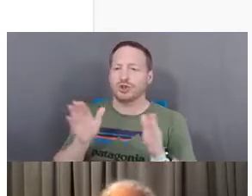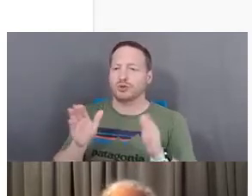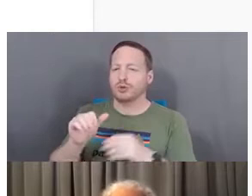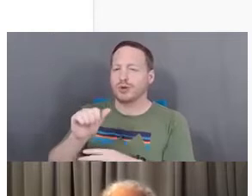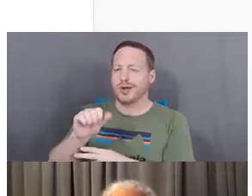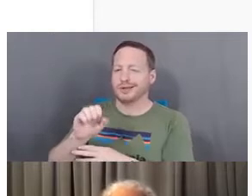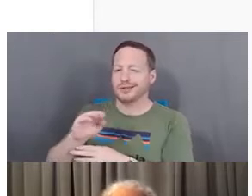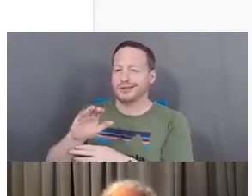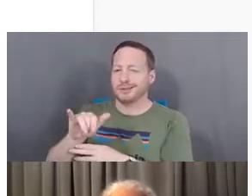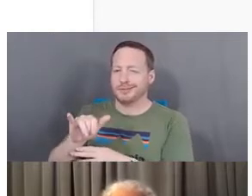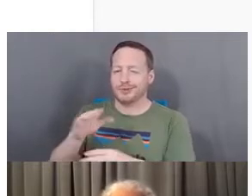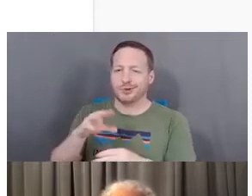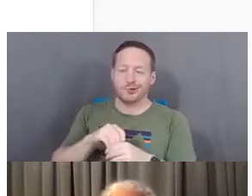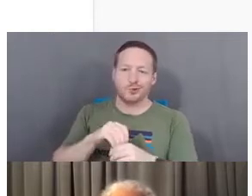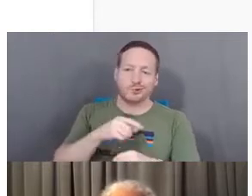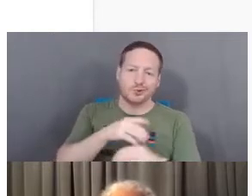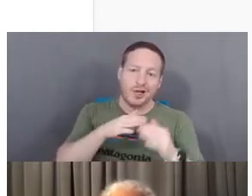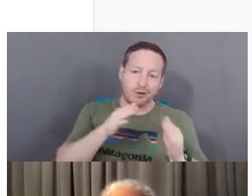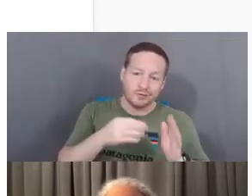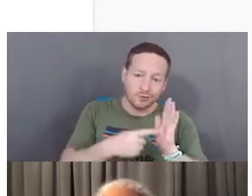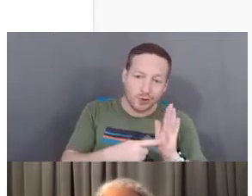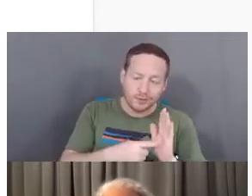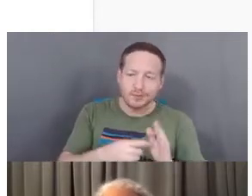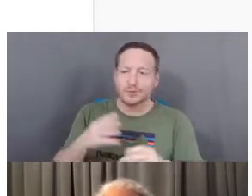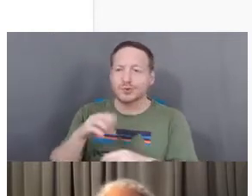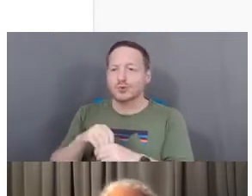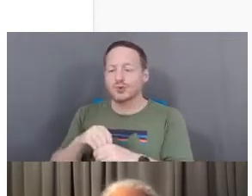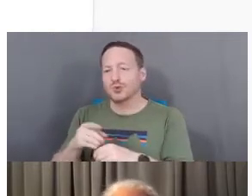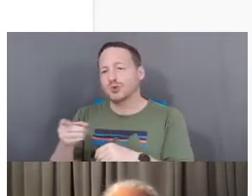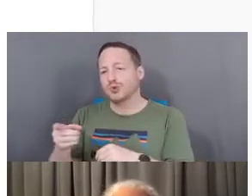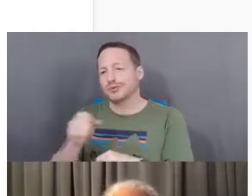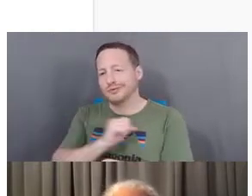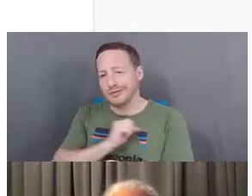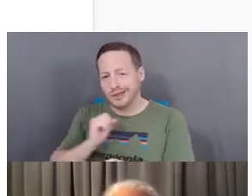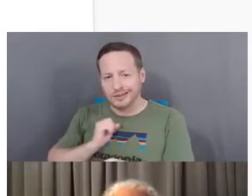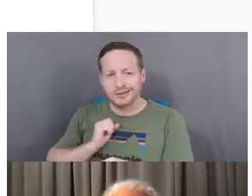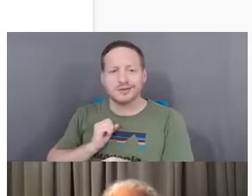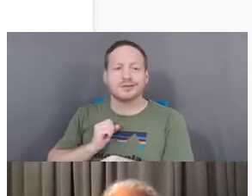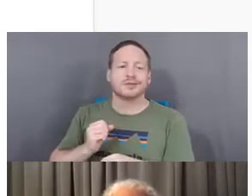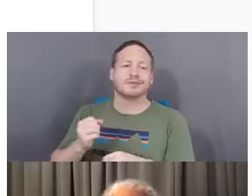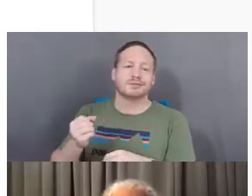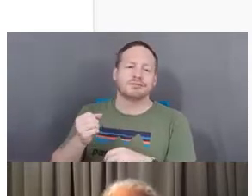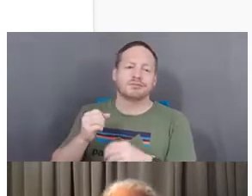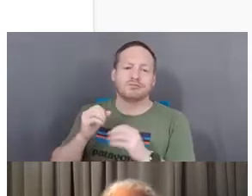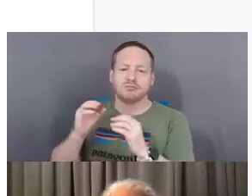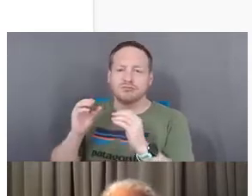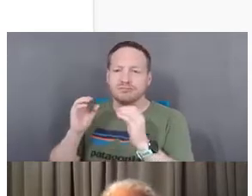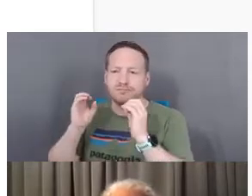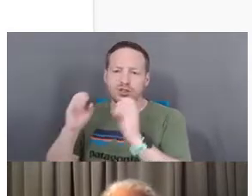network in general, the General Assembly, excuse me, to help educate them about